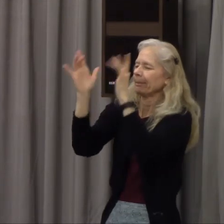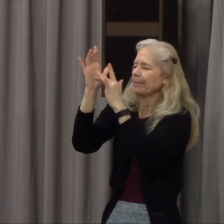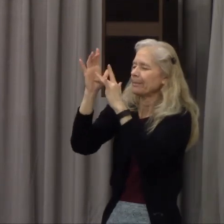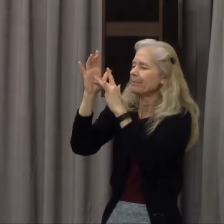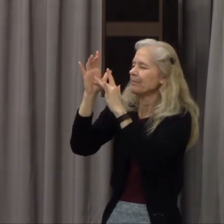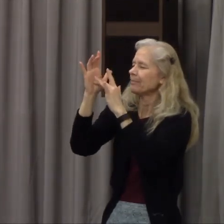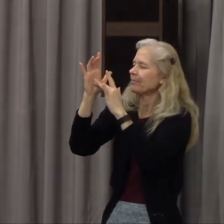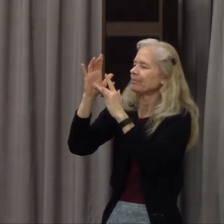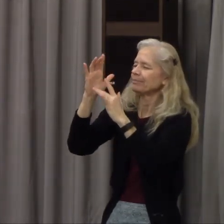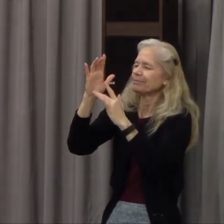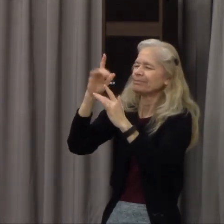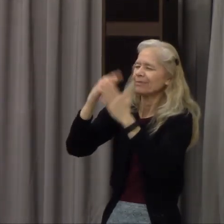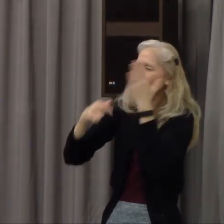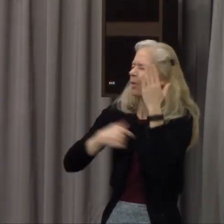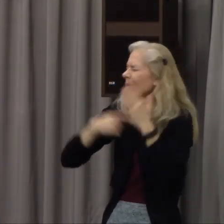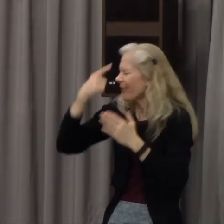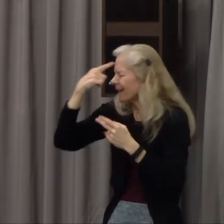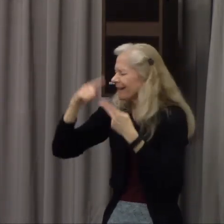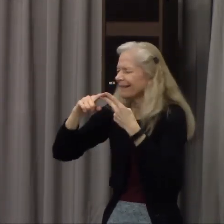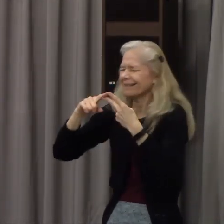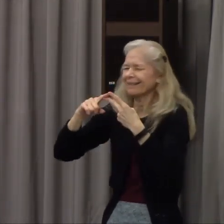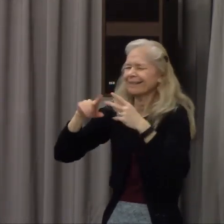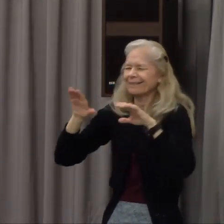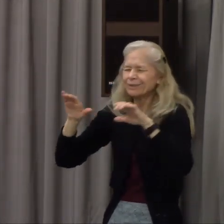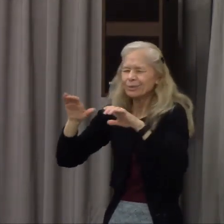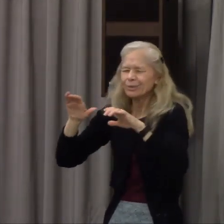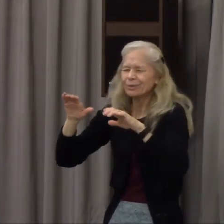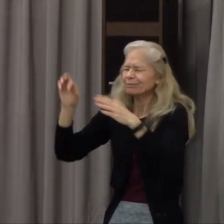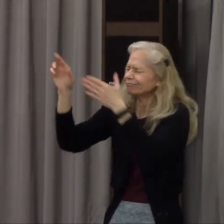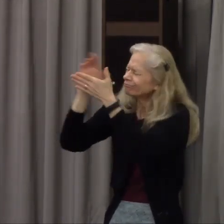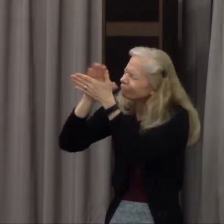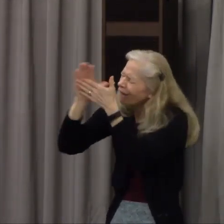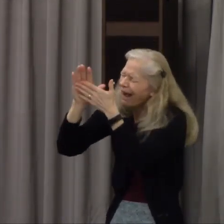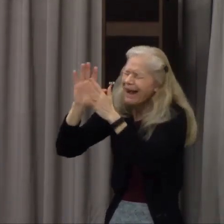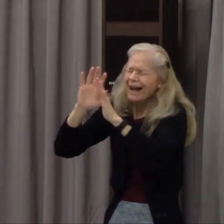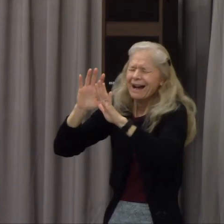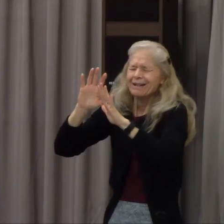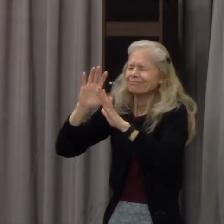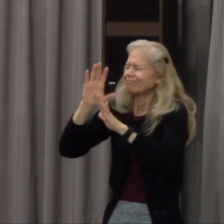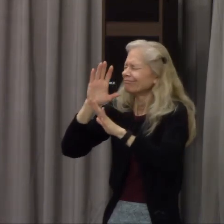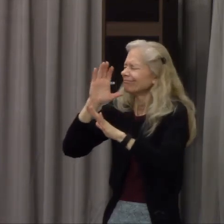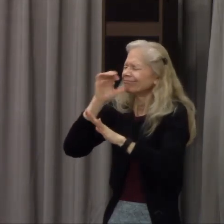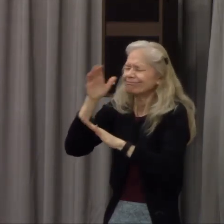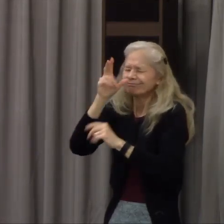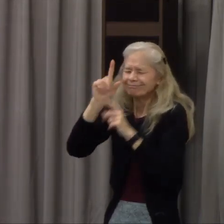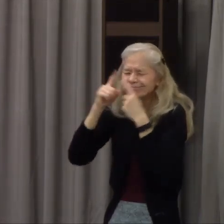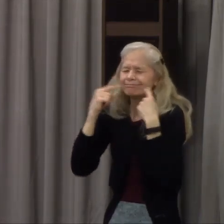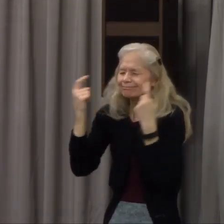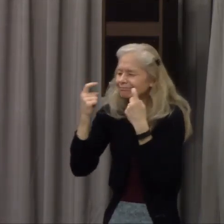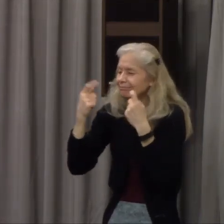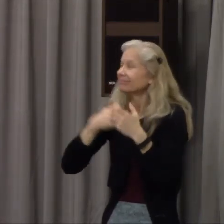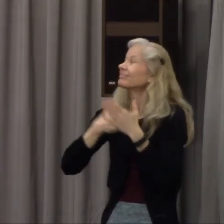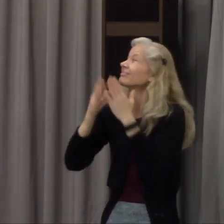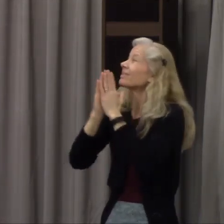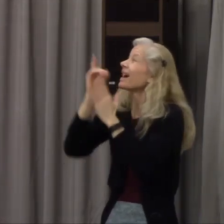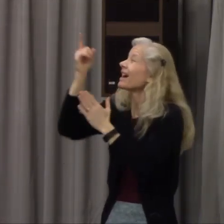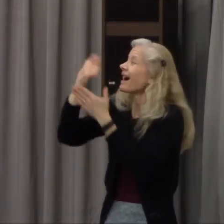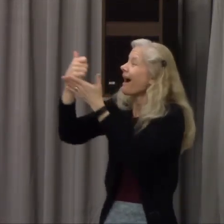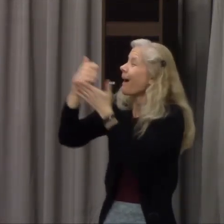gospel with others, that they too may believe and be saved and have the hope of heaven, the hope of eternal life.